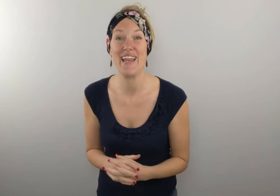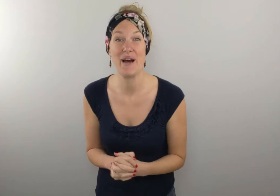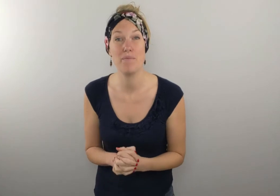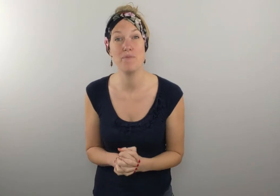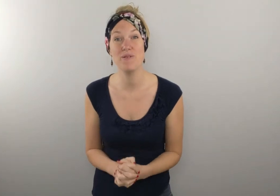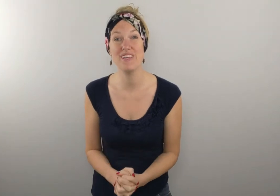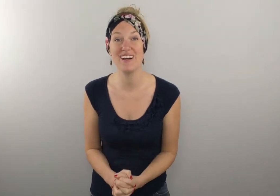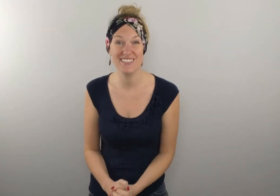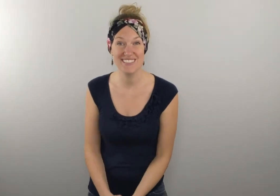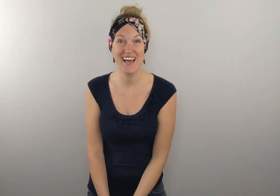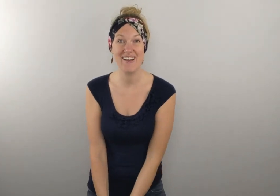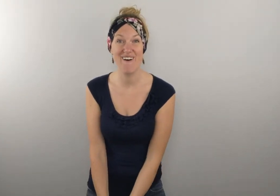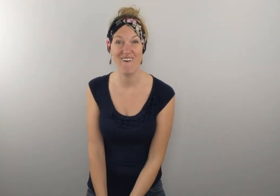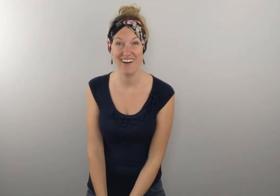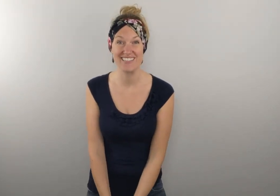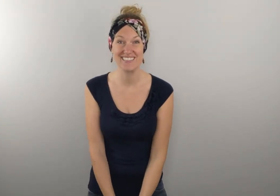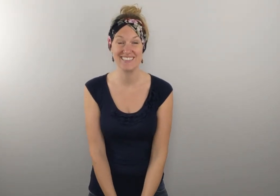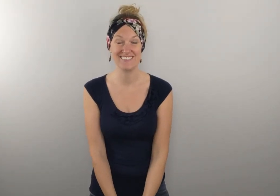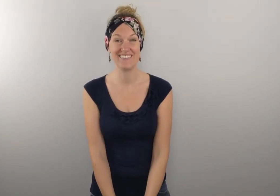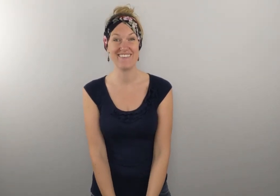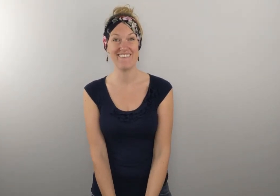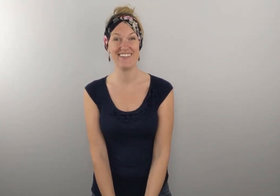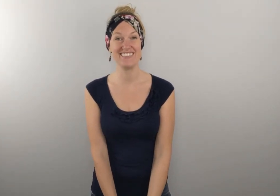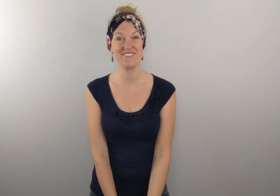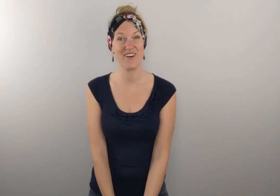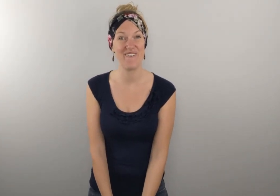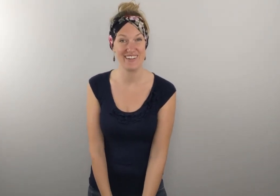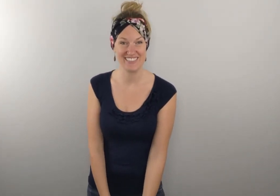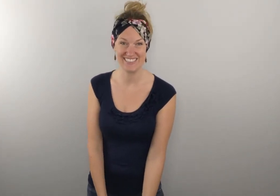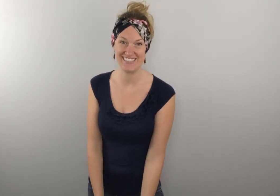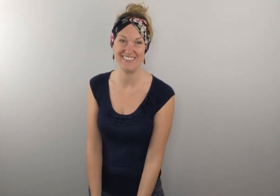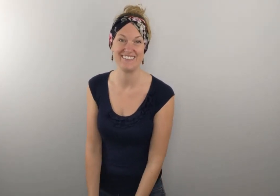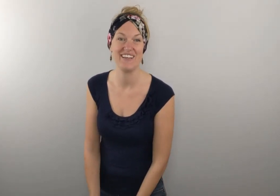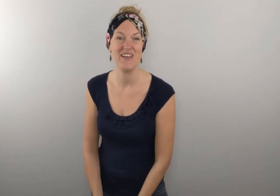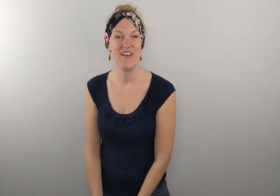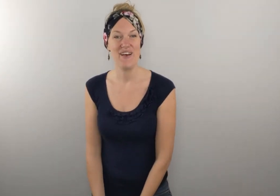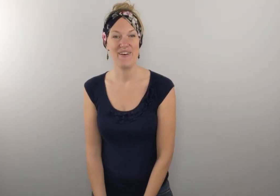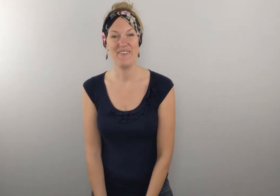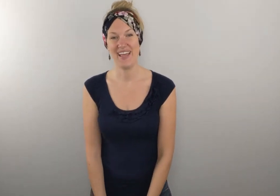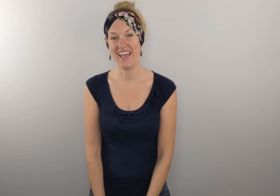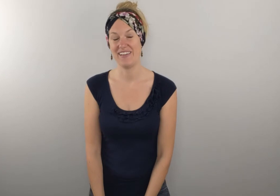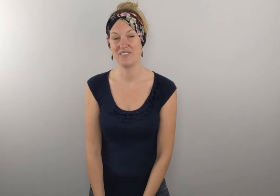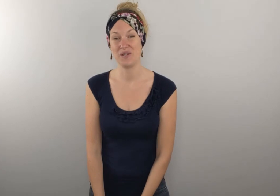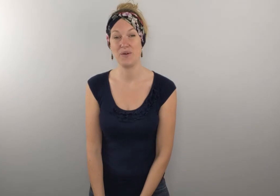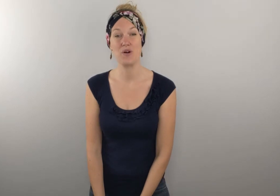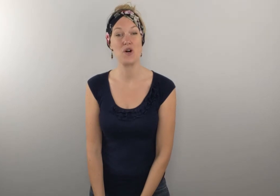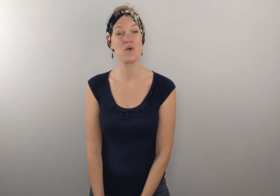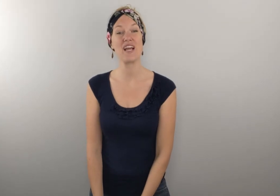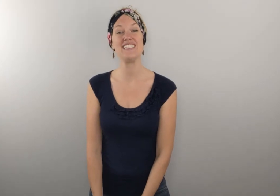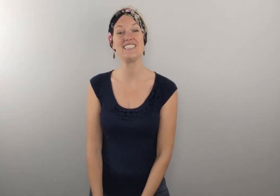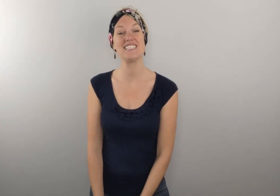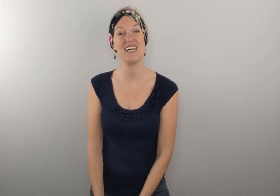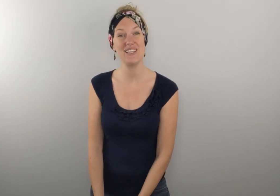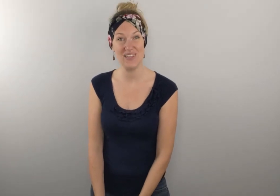Now, moving on to that chorus, the chorus of Cornerstone. Okay, so Christ